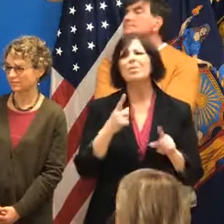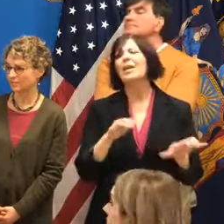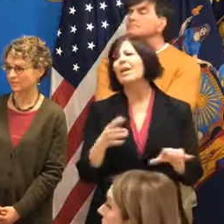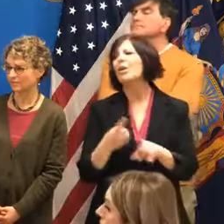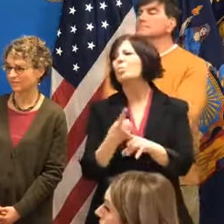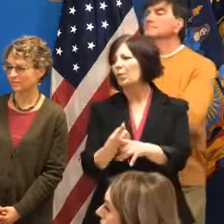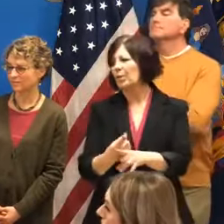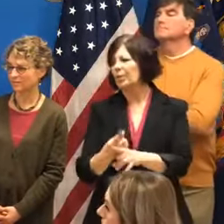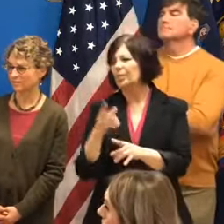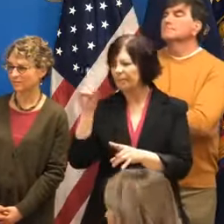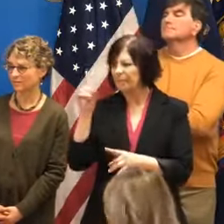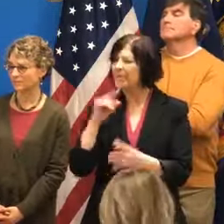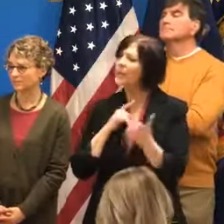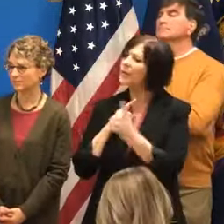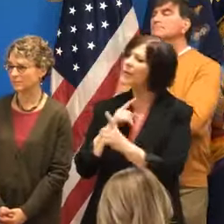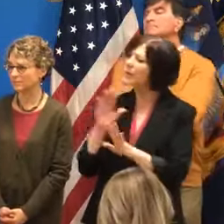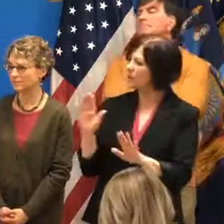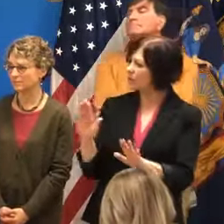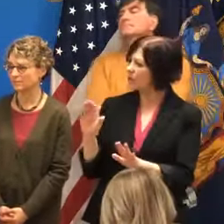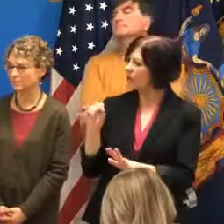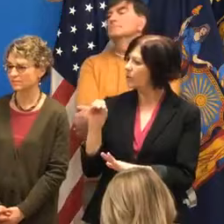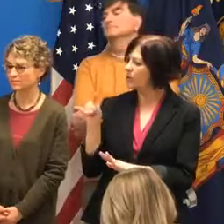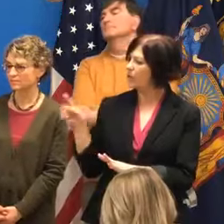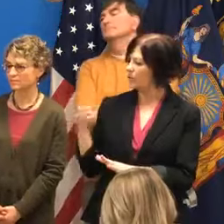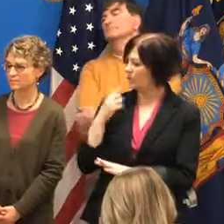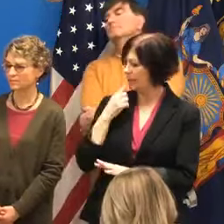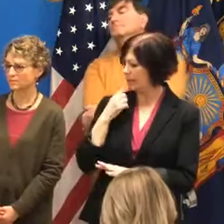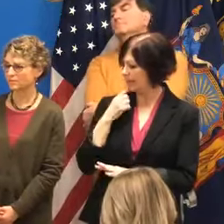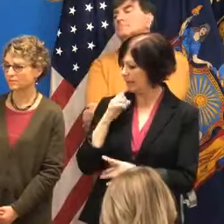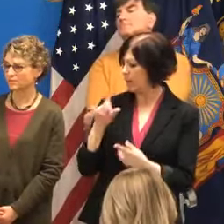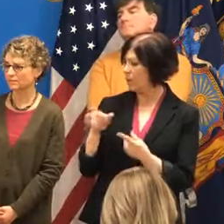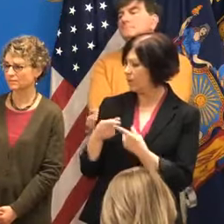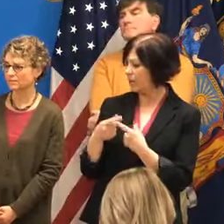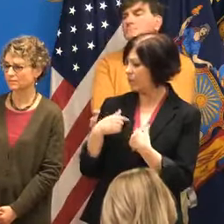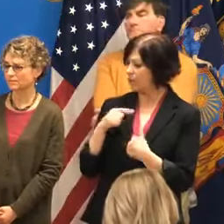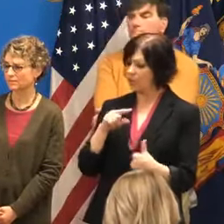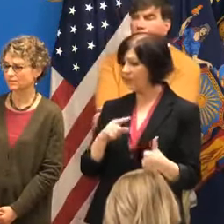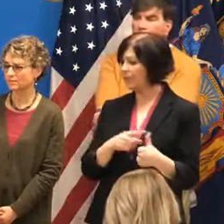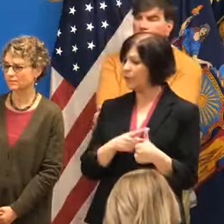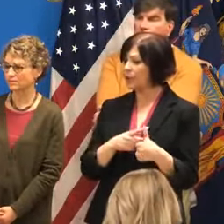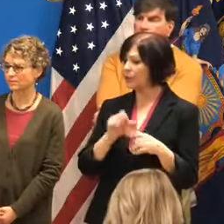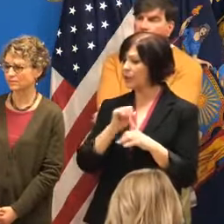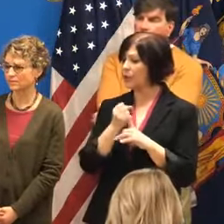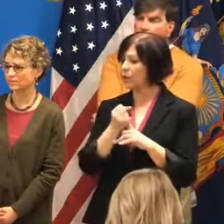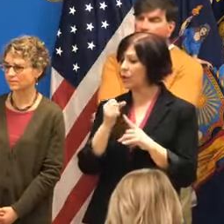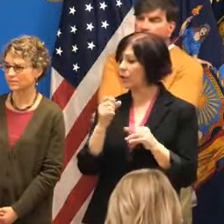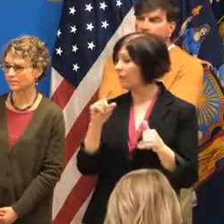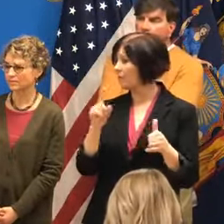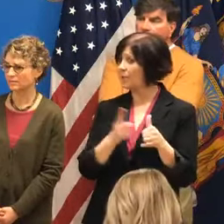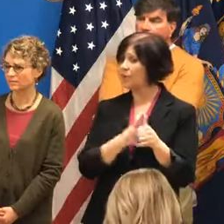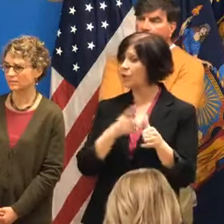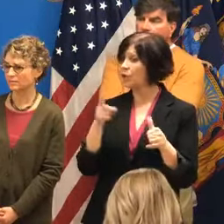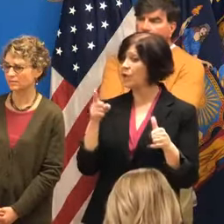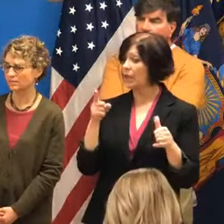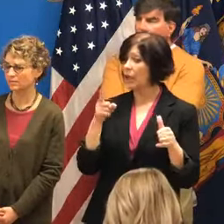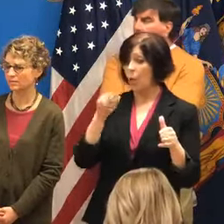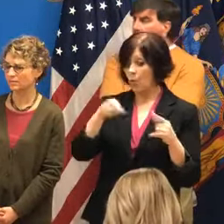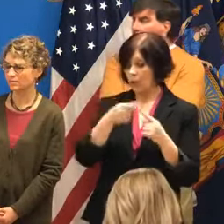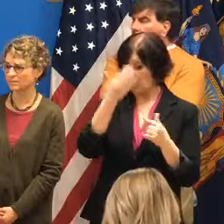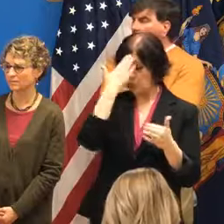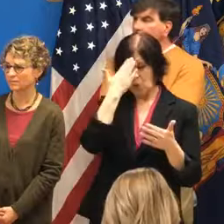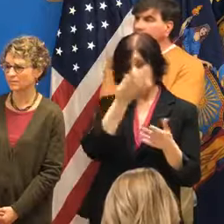just want to follow up to that is, so you guys have been saying that when you had your first cases, as soon as you had a confirmed case, you would disclose